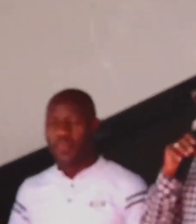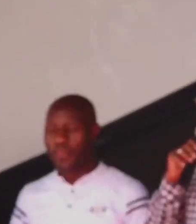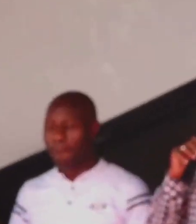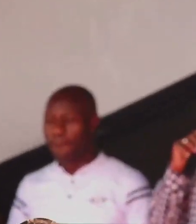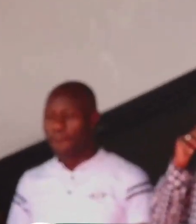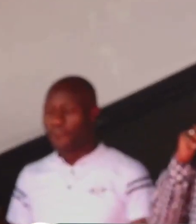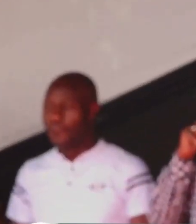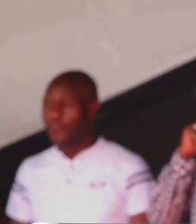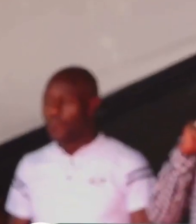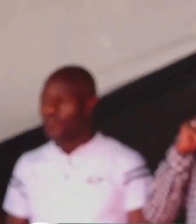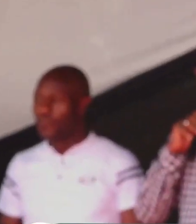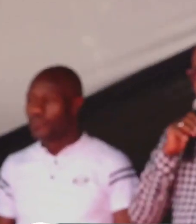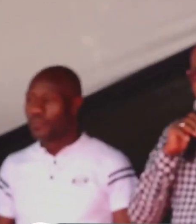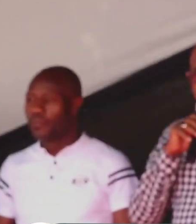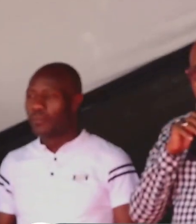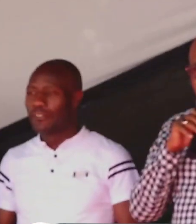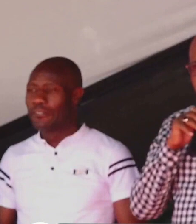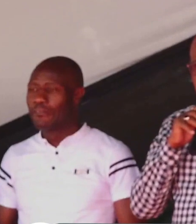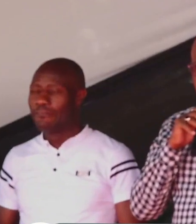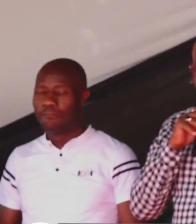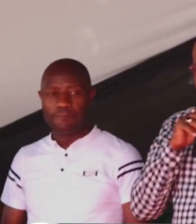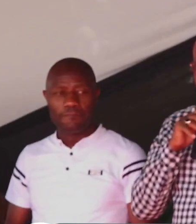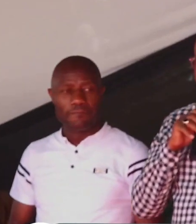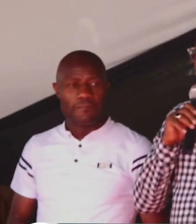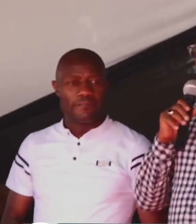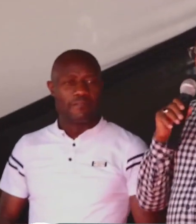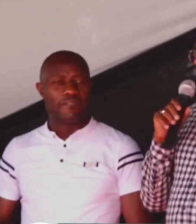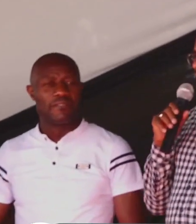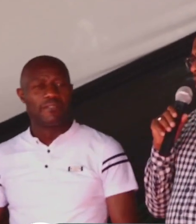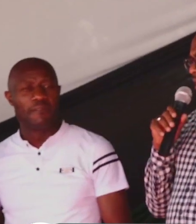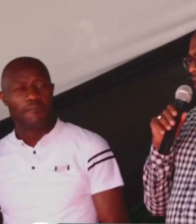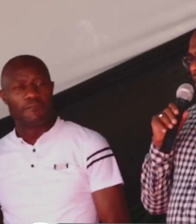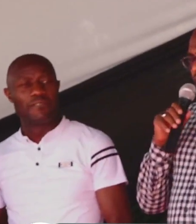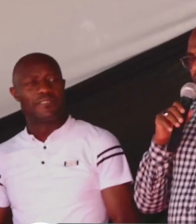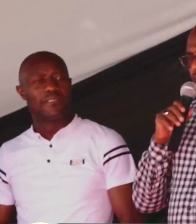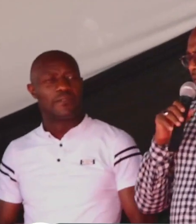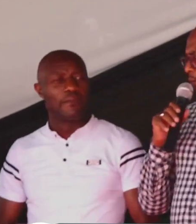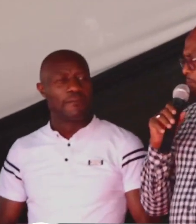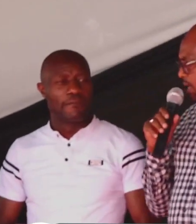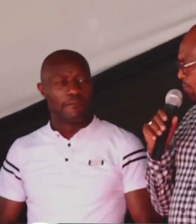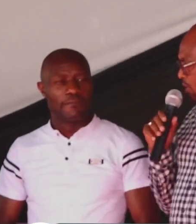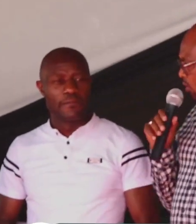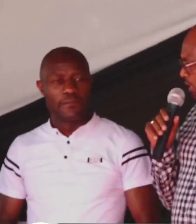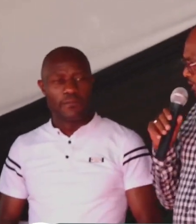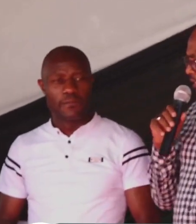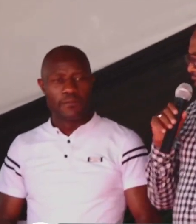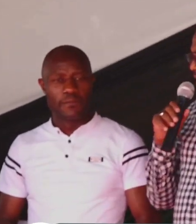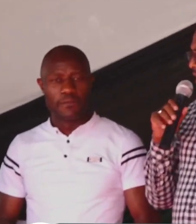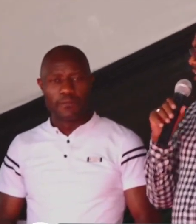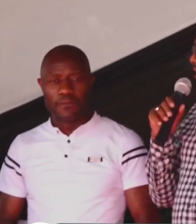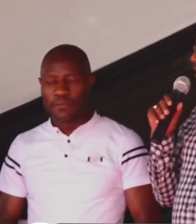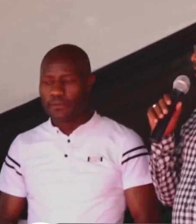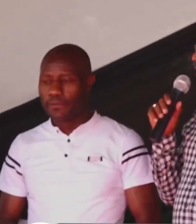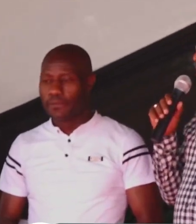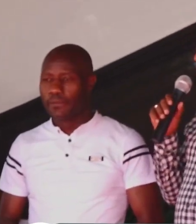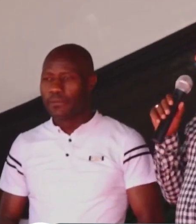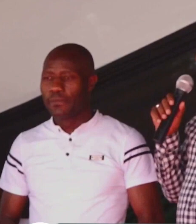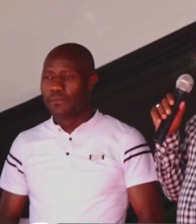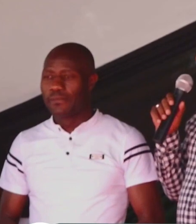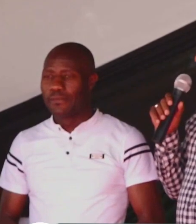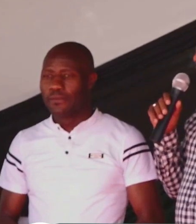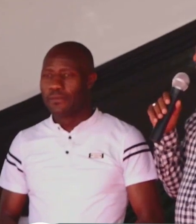name is Ahmed Abdi, the Chief Officer for Education, Nairobi City County. I'm accompanied by colleagues.